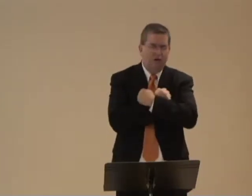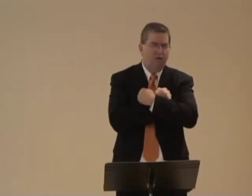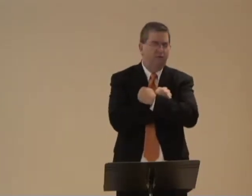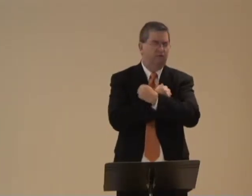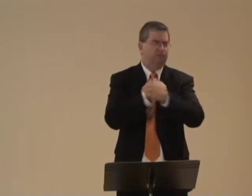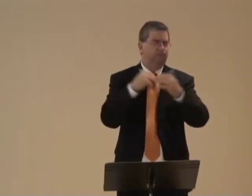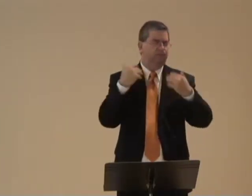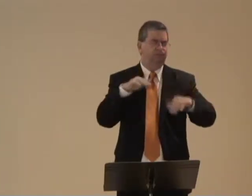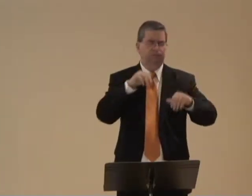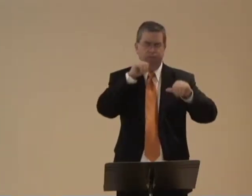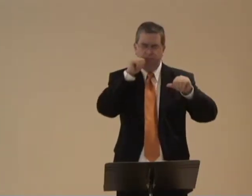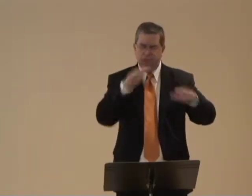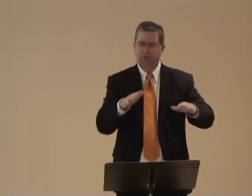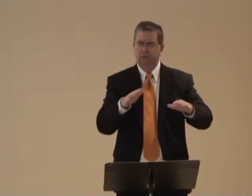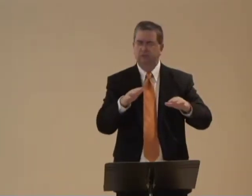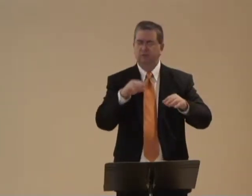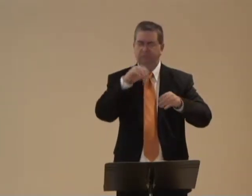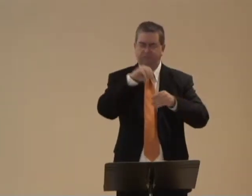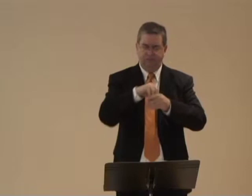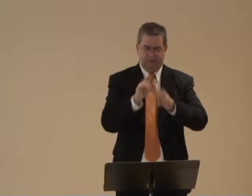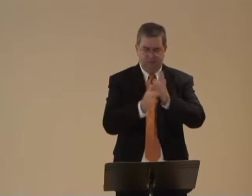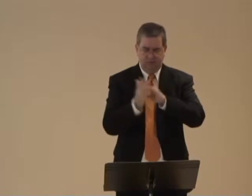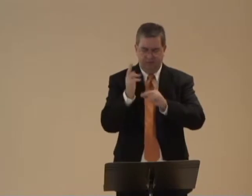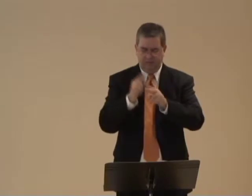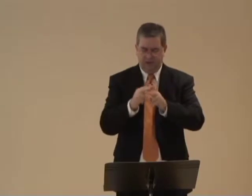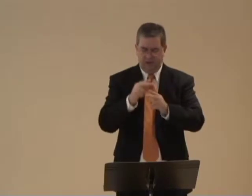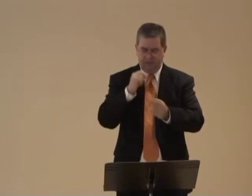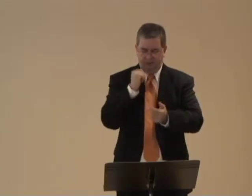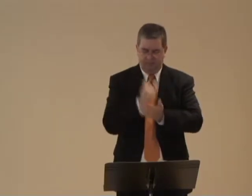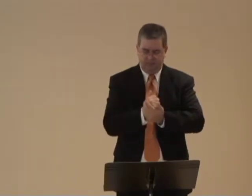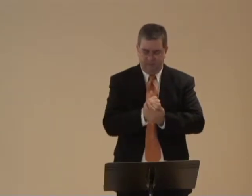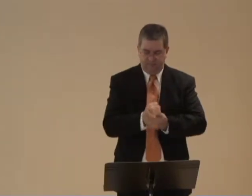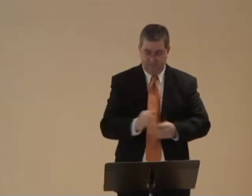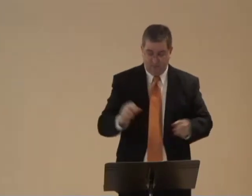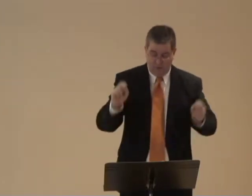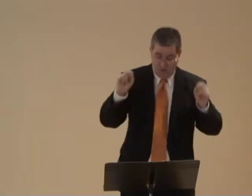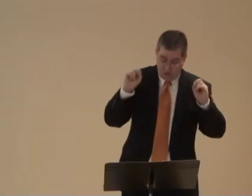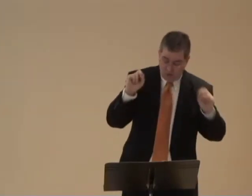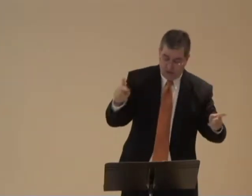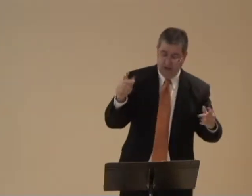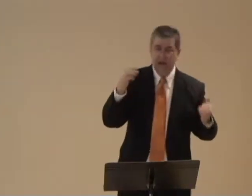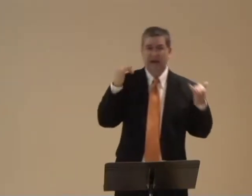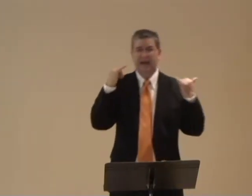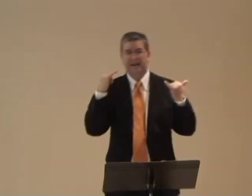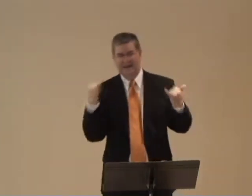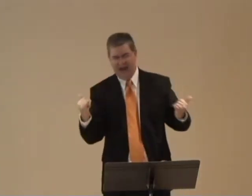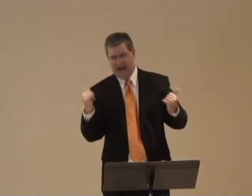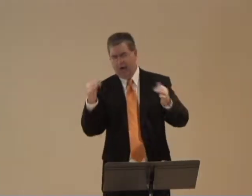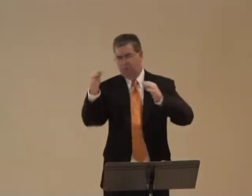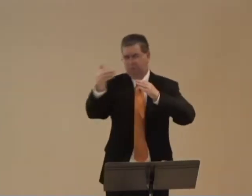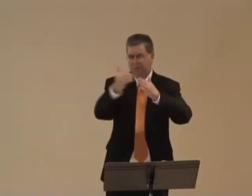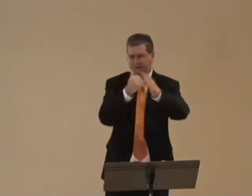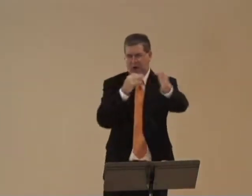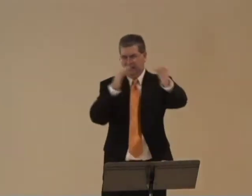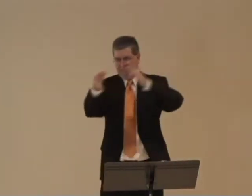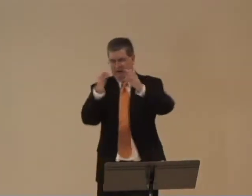do for us. Your love, your blessings. In Jesus' name we pray. Amen.